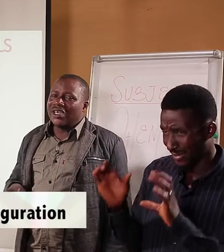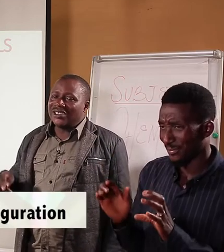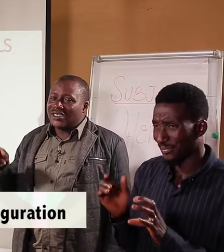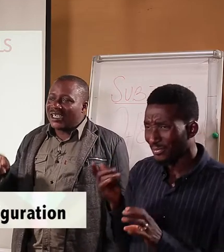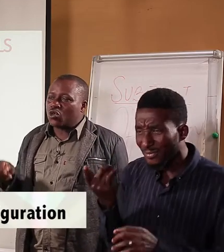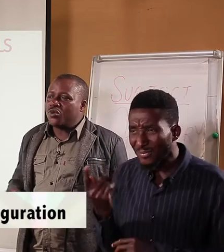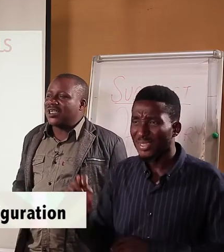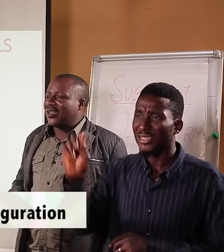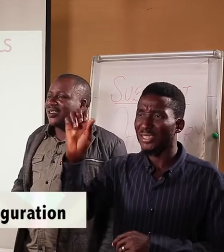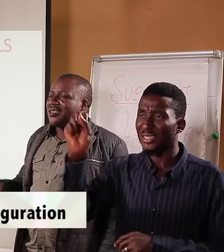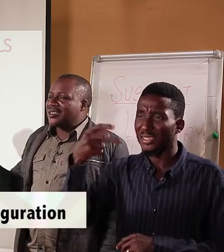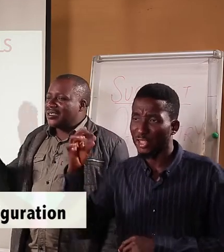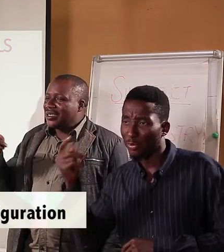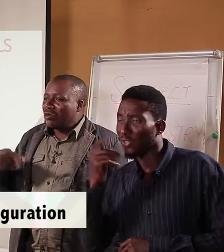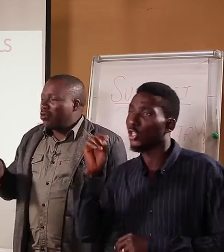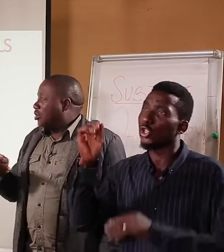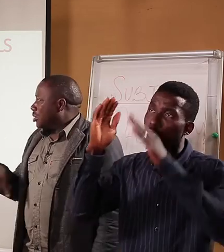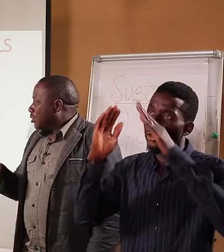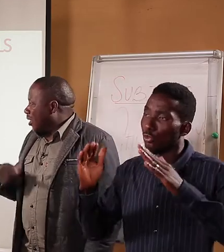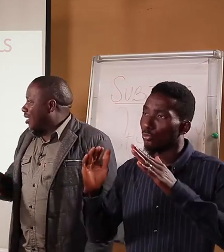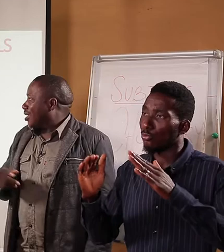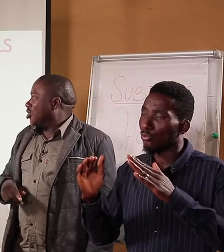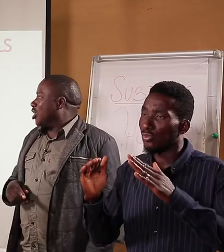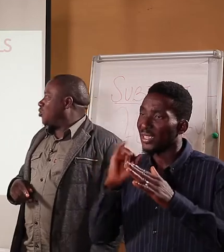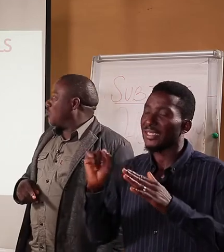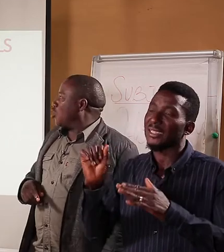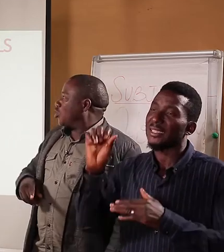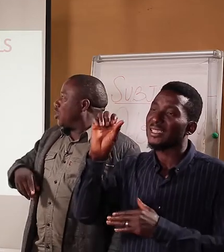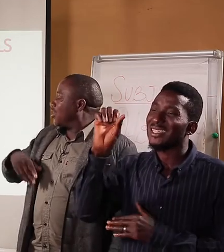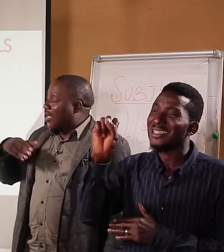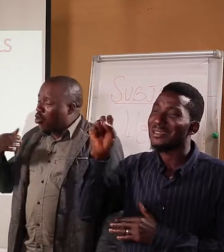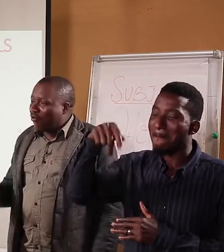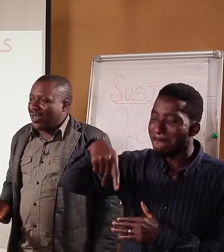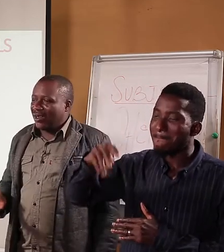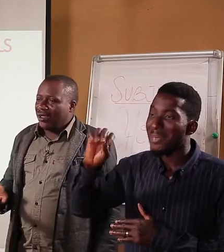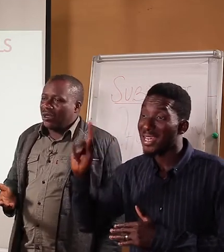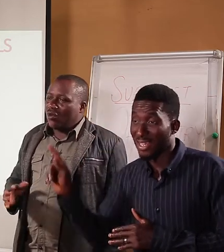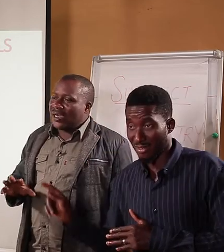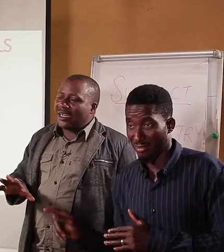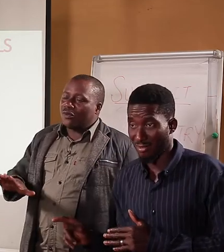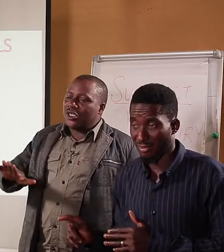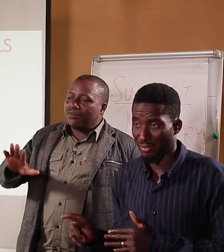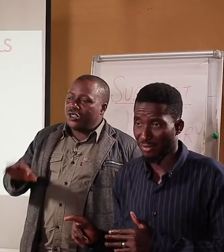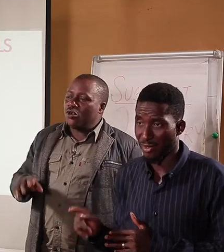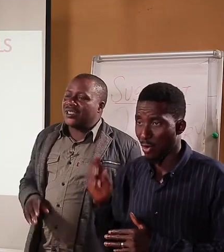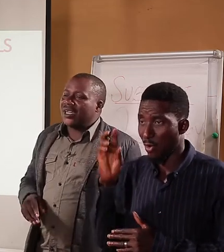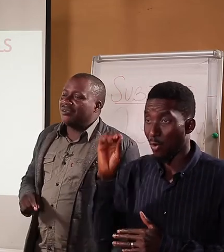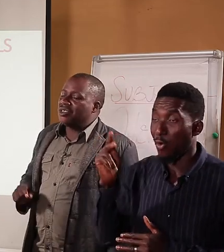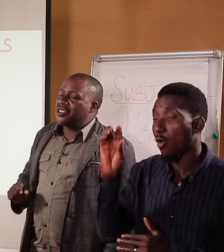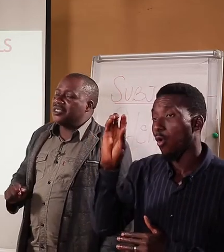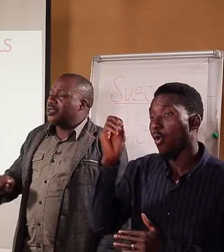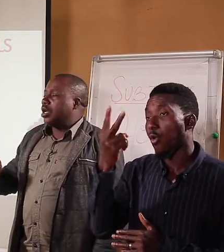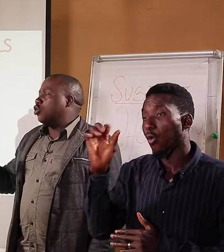room that is in s orbital, is spherical in shape. Some would call it oval, while that of the p